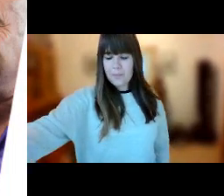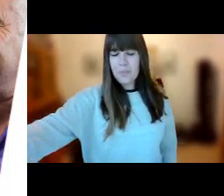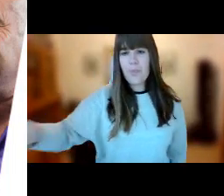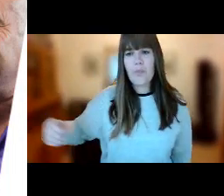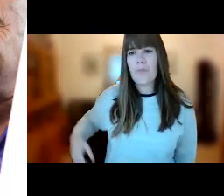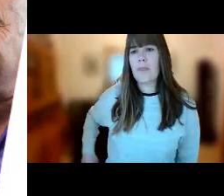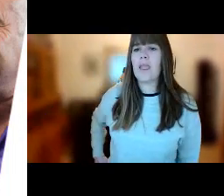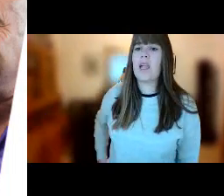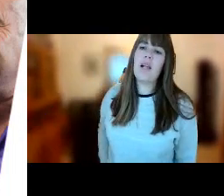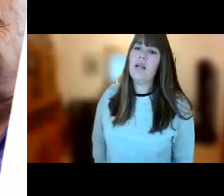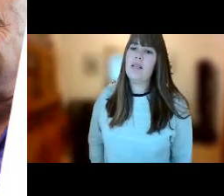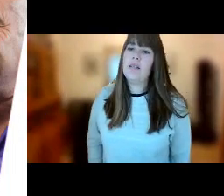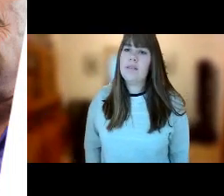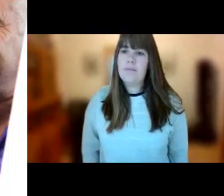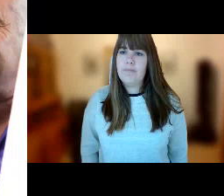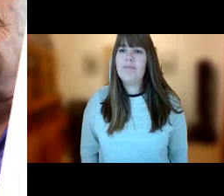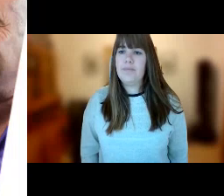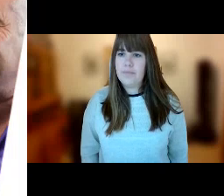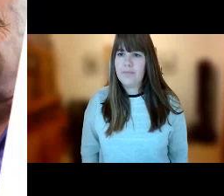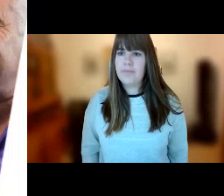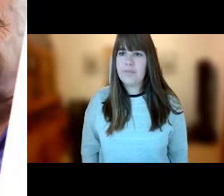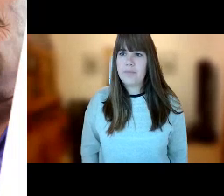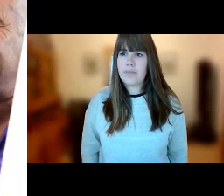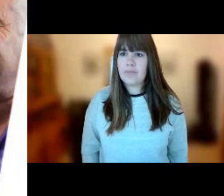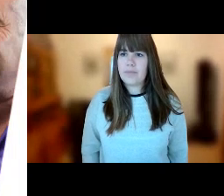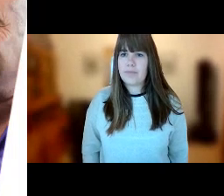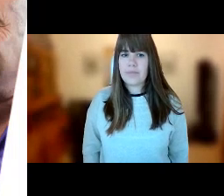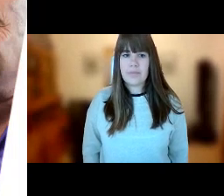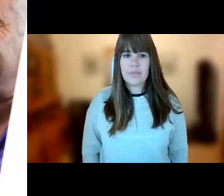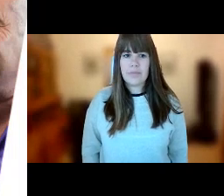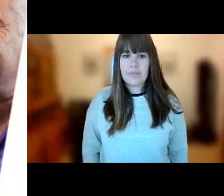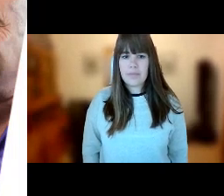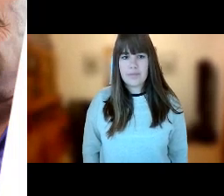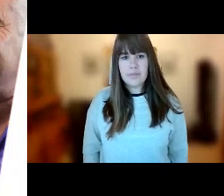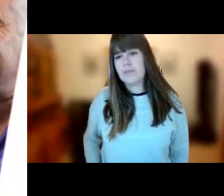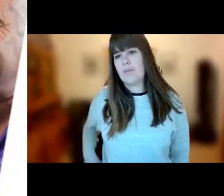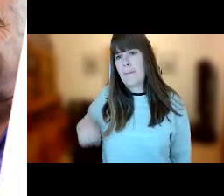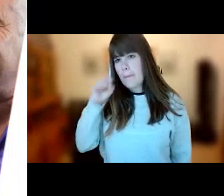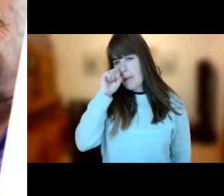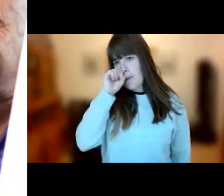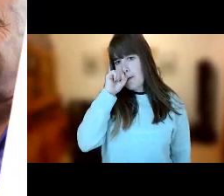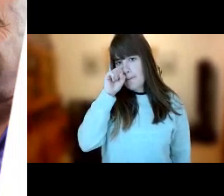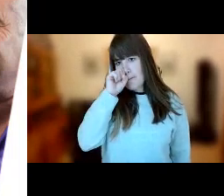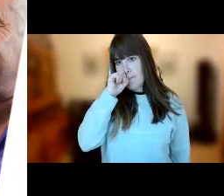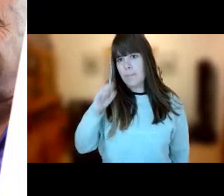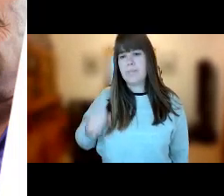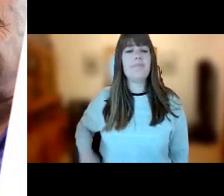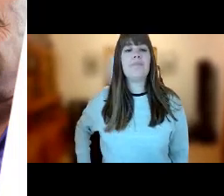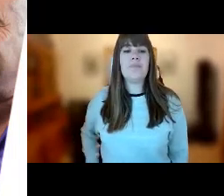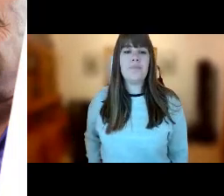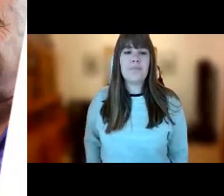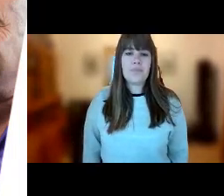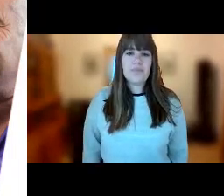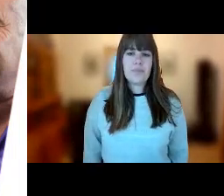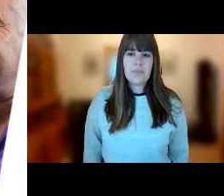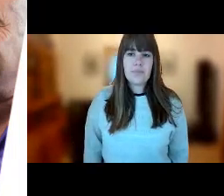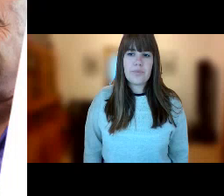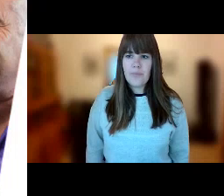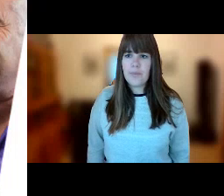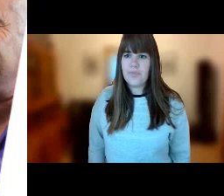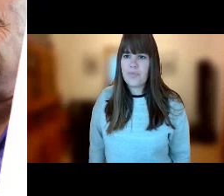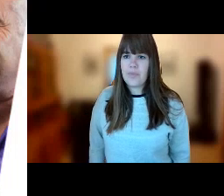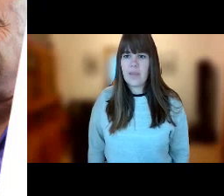Okay, people are trickling in. We'll start the call. So, good afternoon, everyone, and thank you for joining our